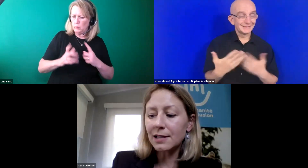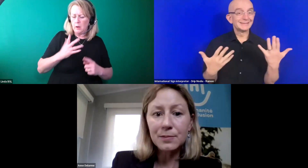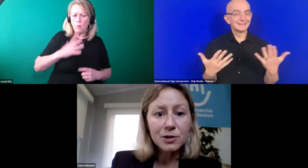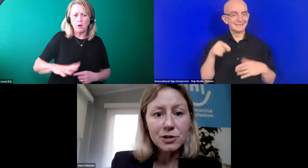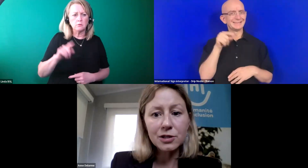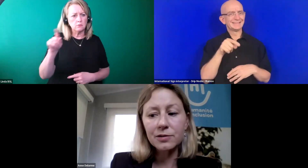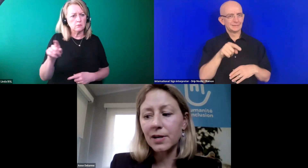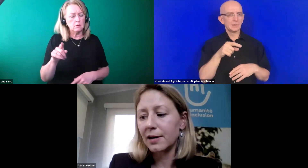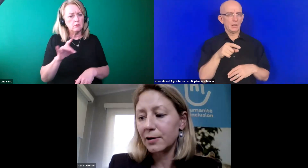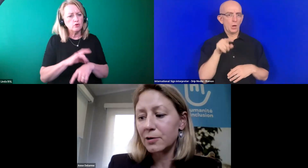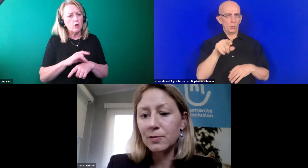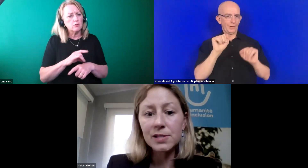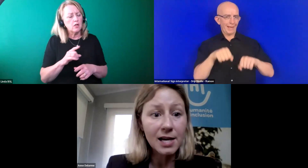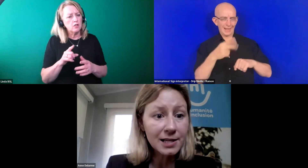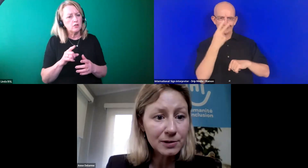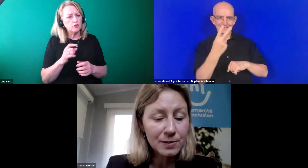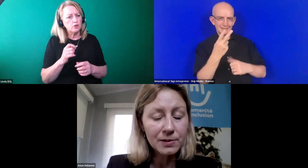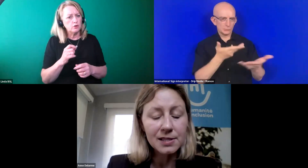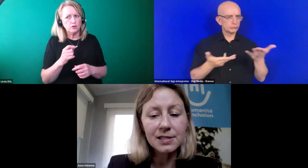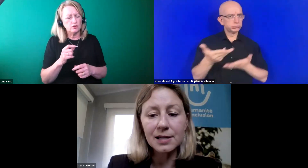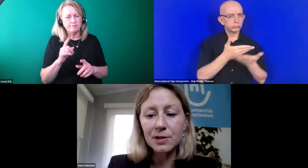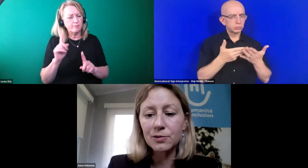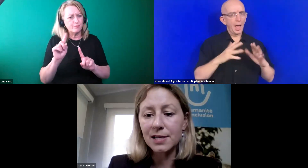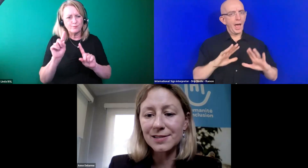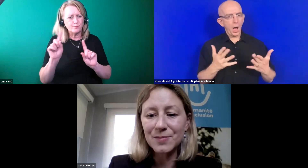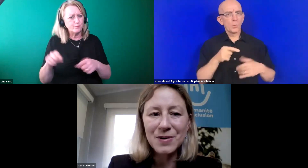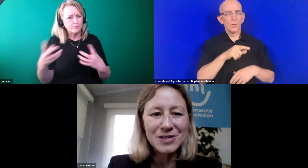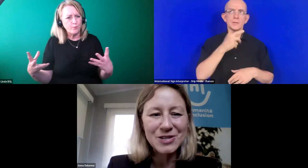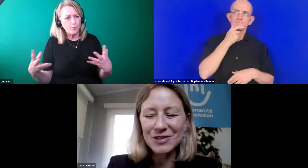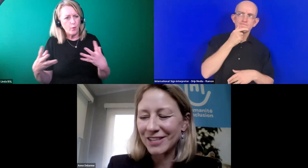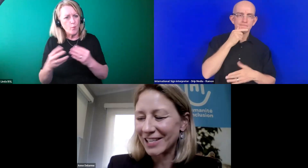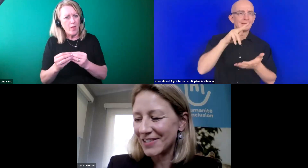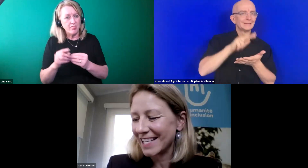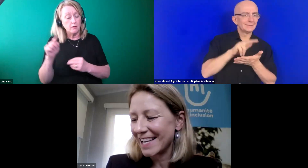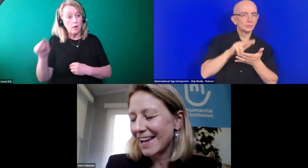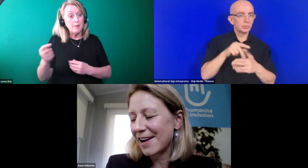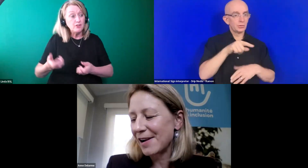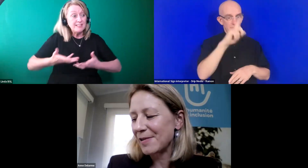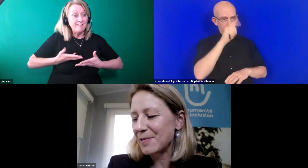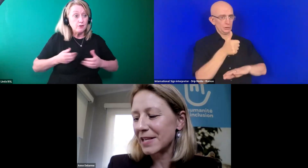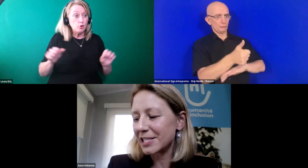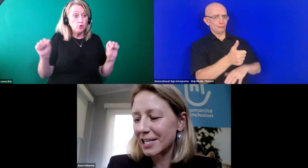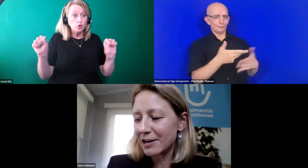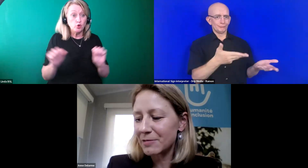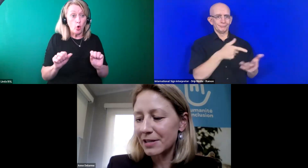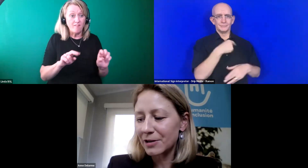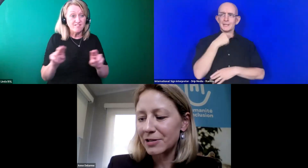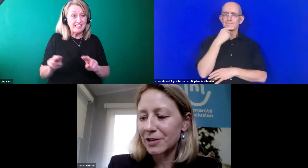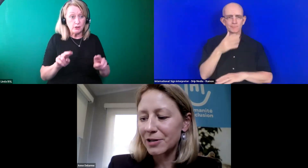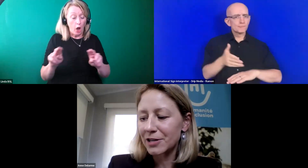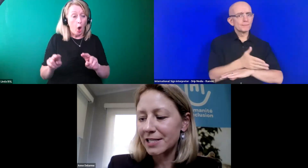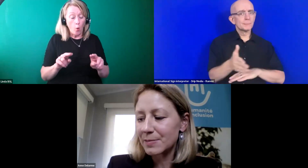Dr. Gisela Berger, who was unable to be with us today, but who has prepared a short video, will share